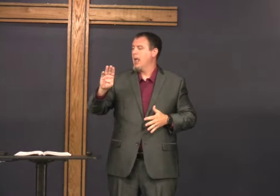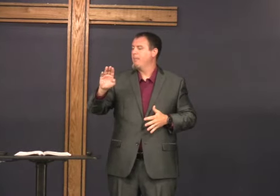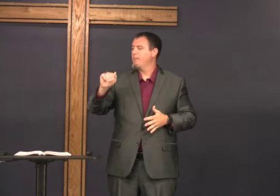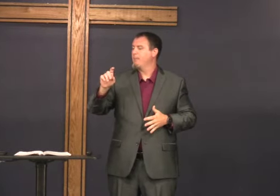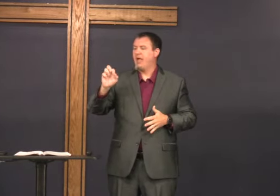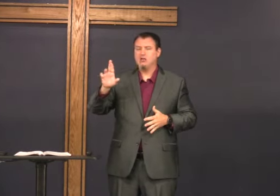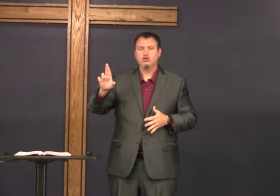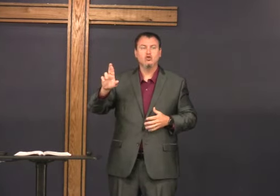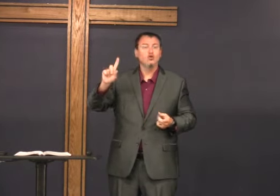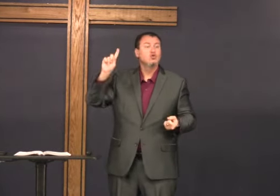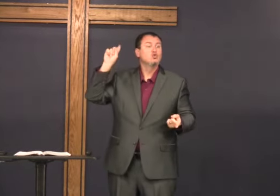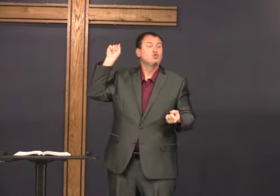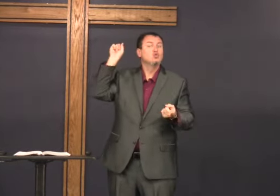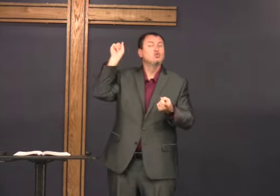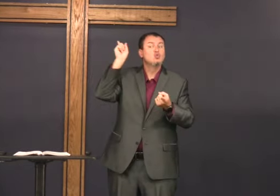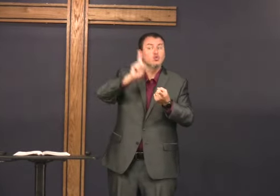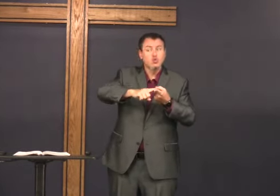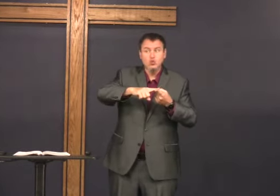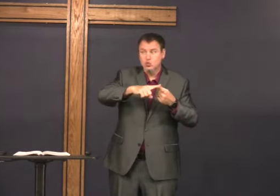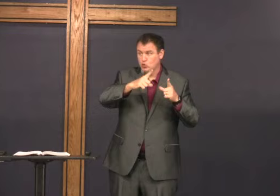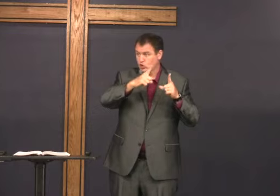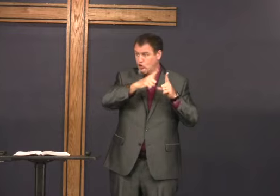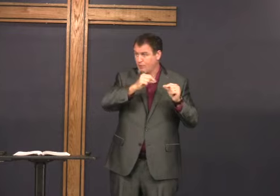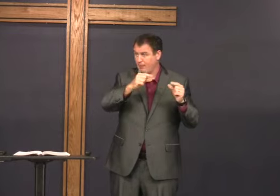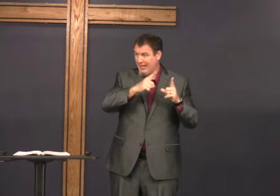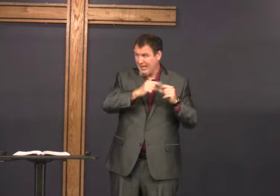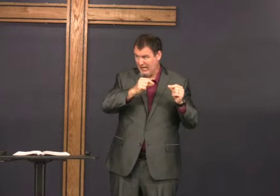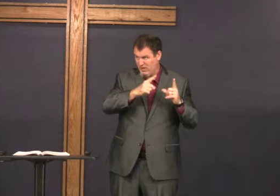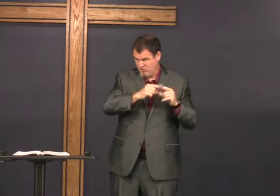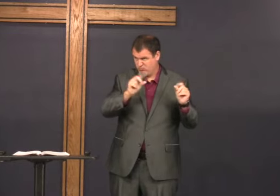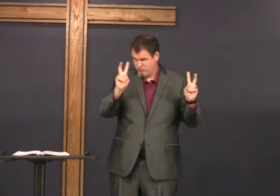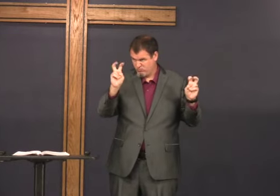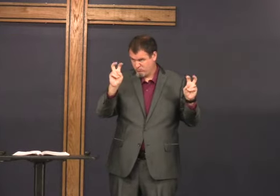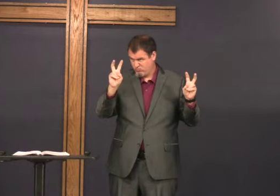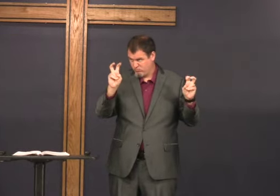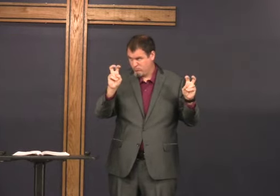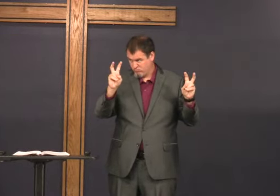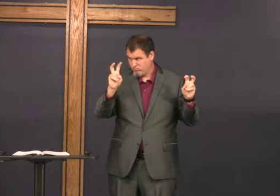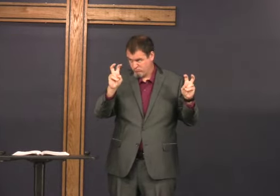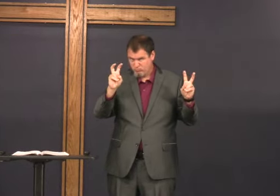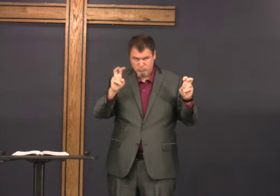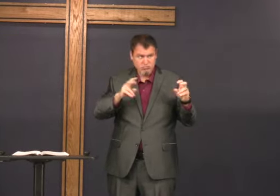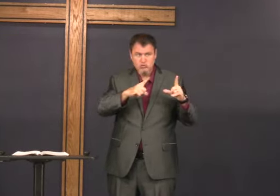become the American ambassador to Japan,